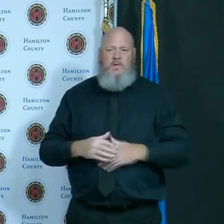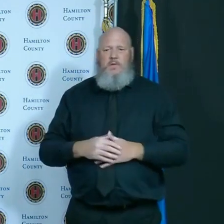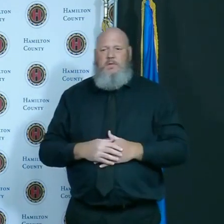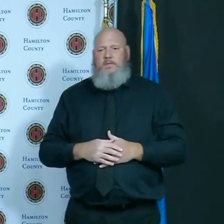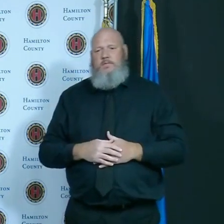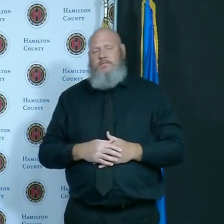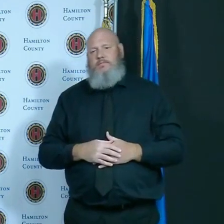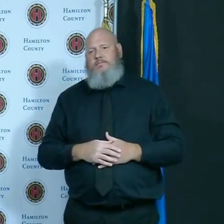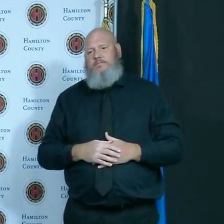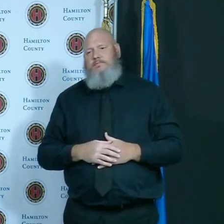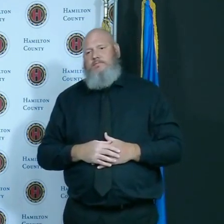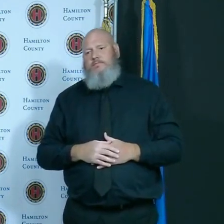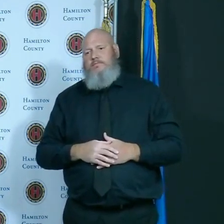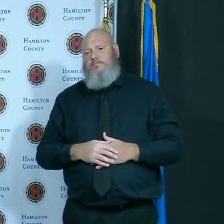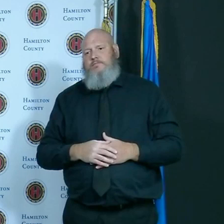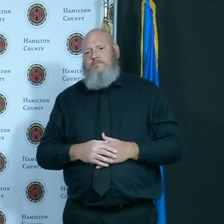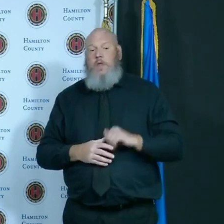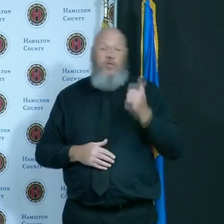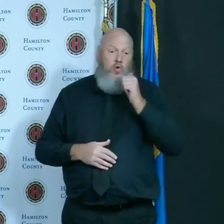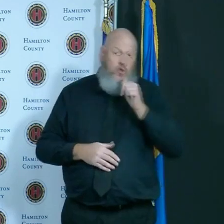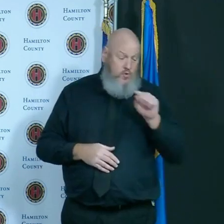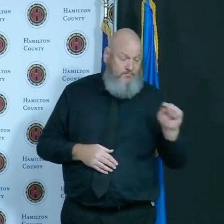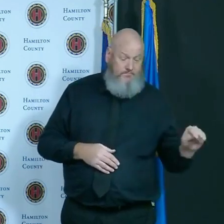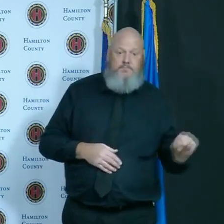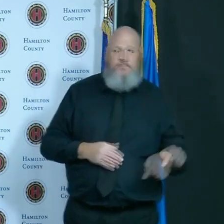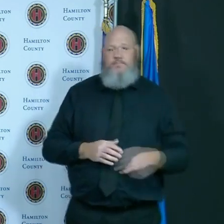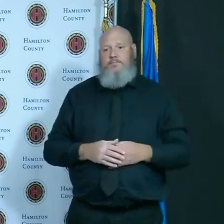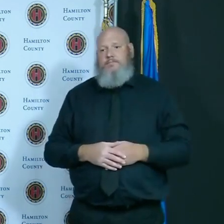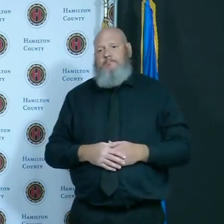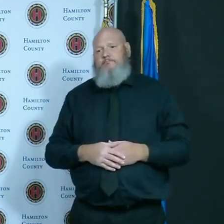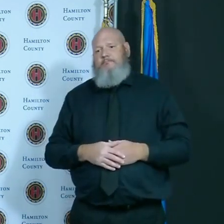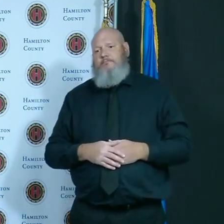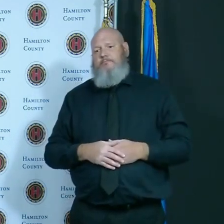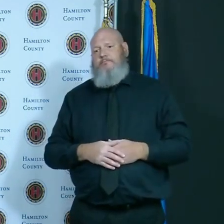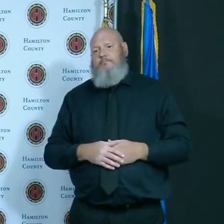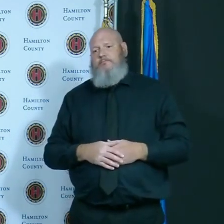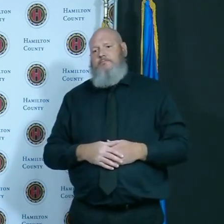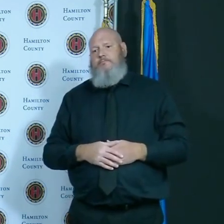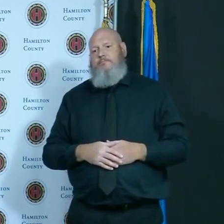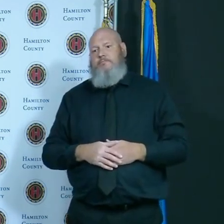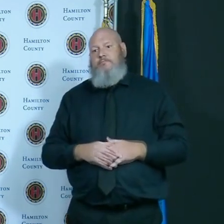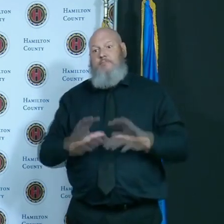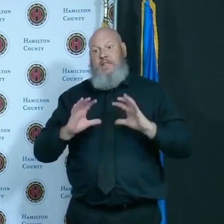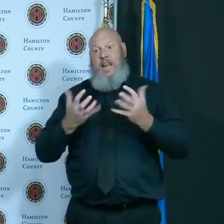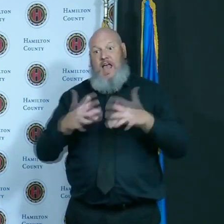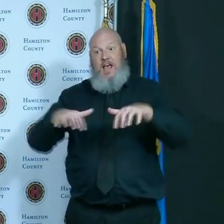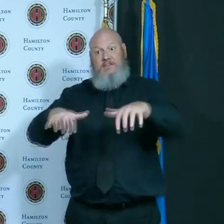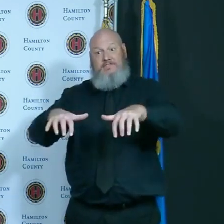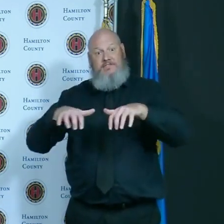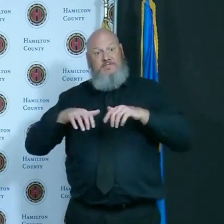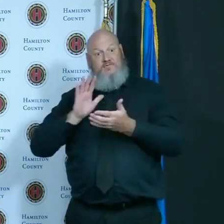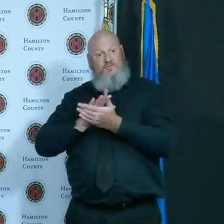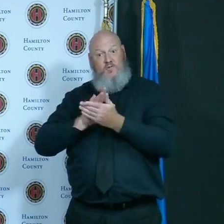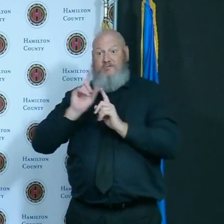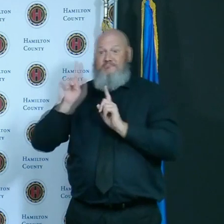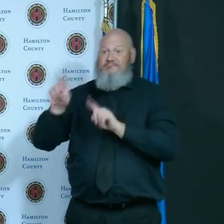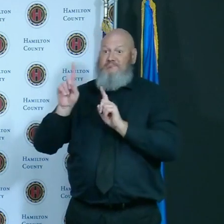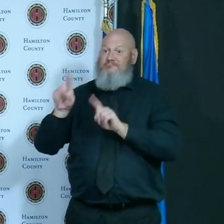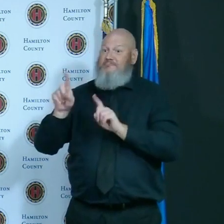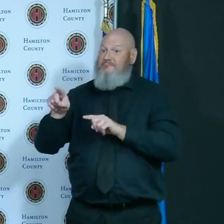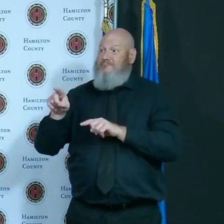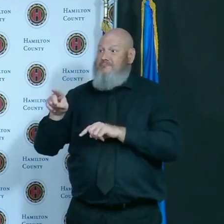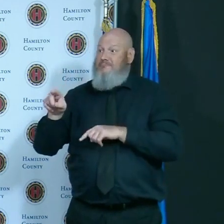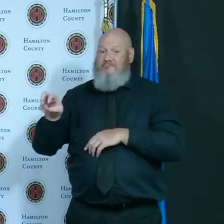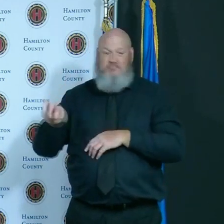Yeah, just the whole entire transition from in-class work to all online classes